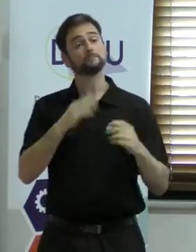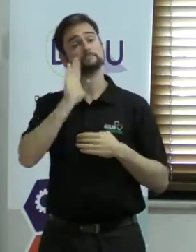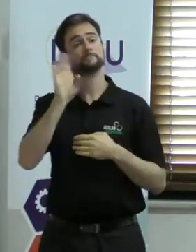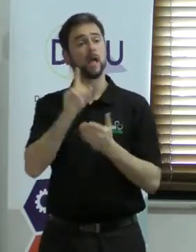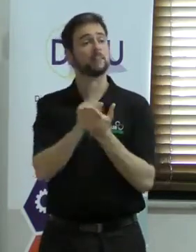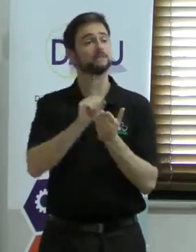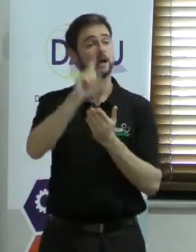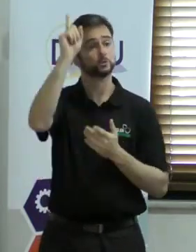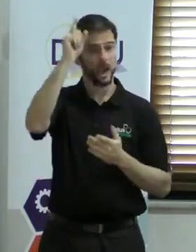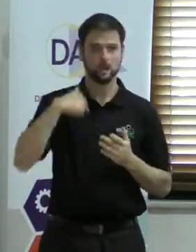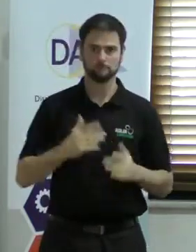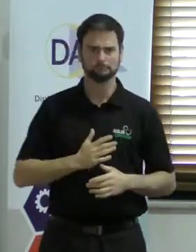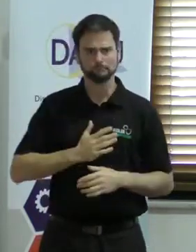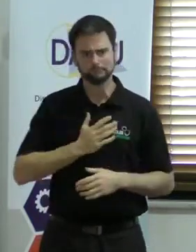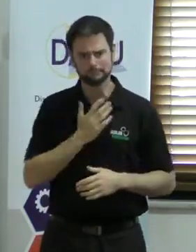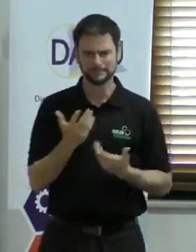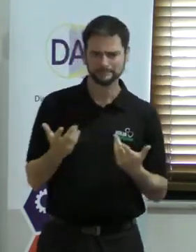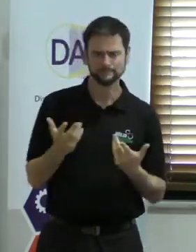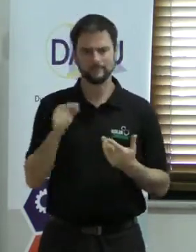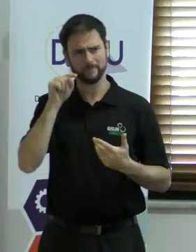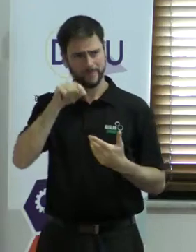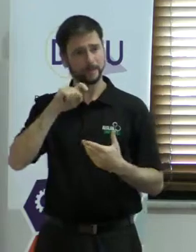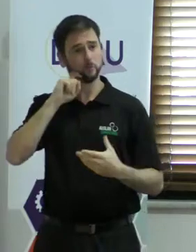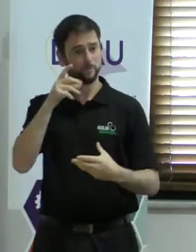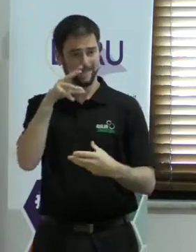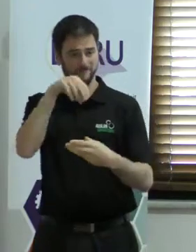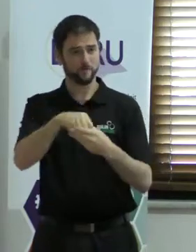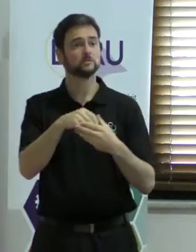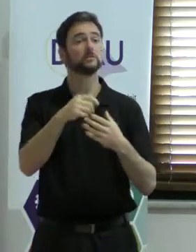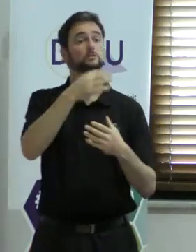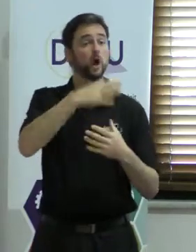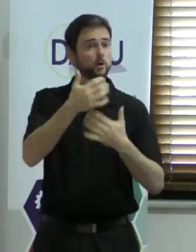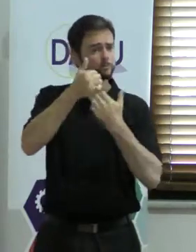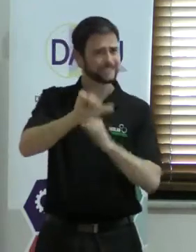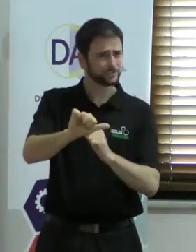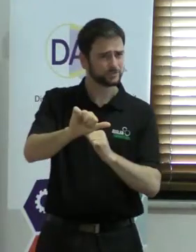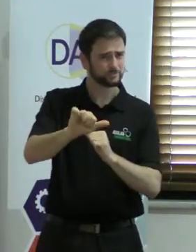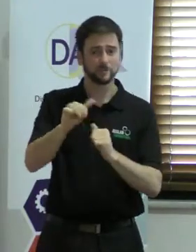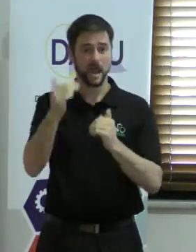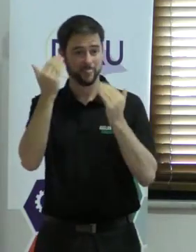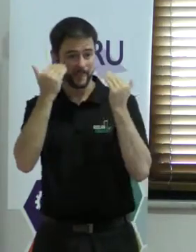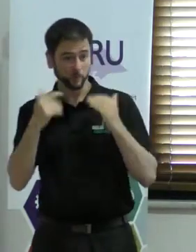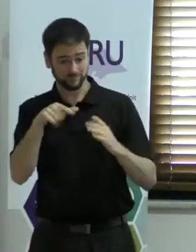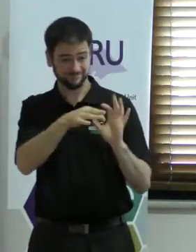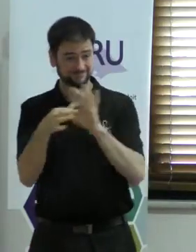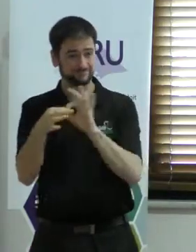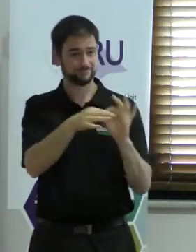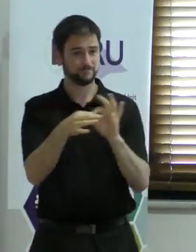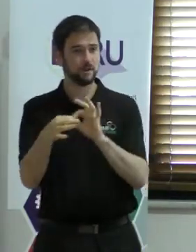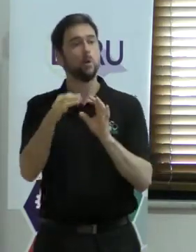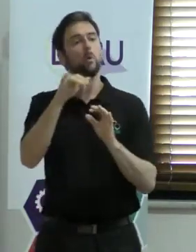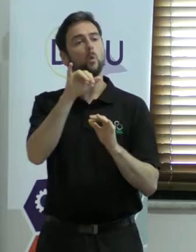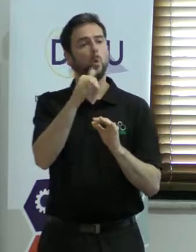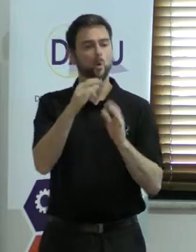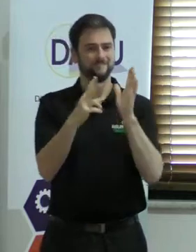about whether that would include people who sought advocacy in relation to child protection issues, but also does it include, for